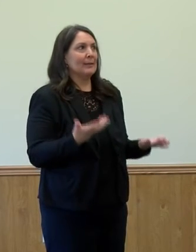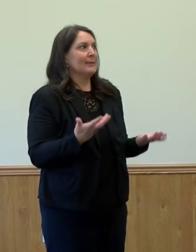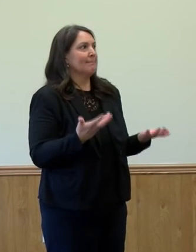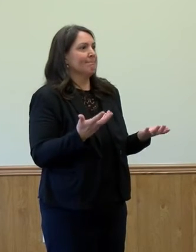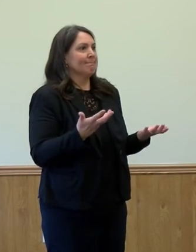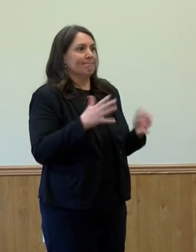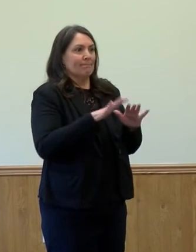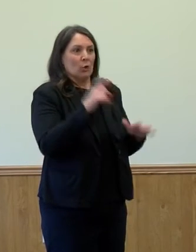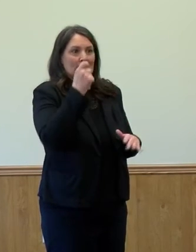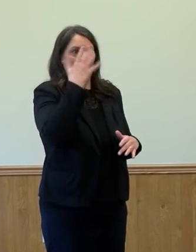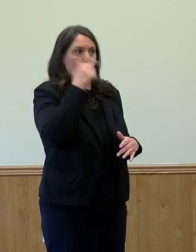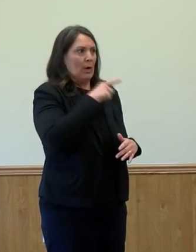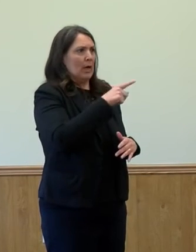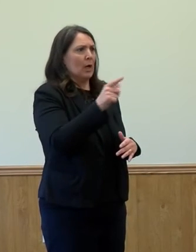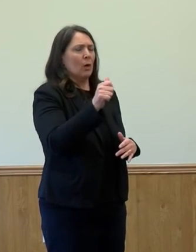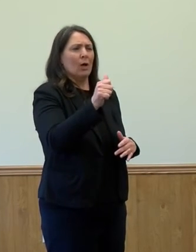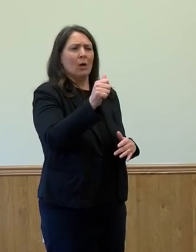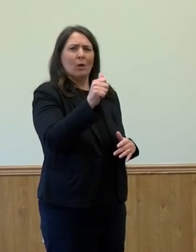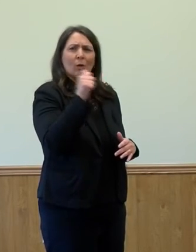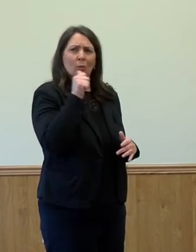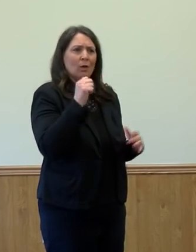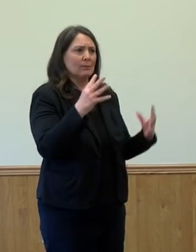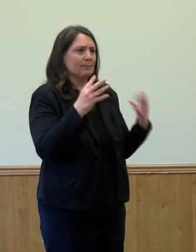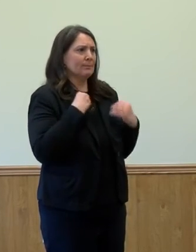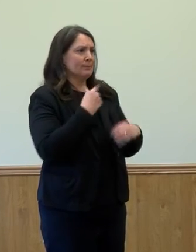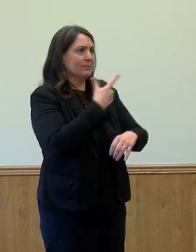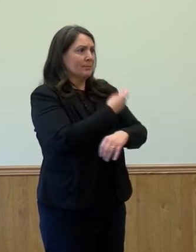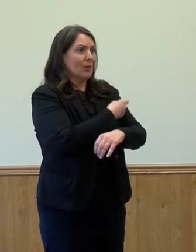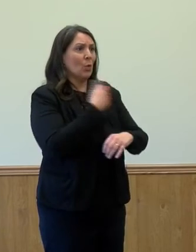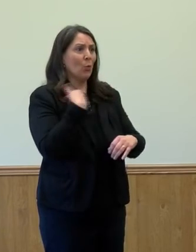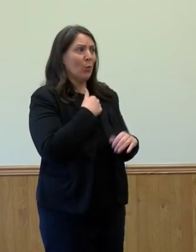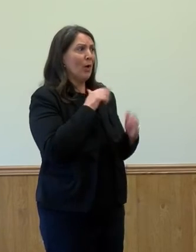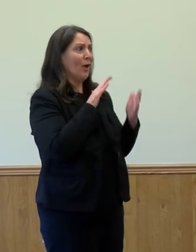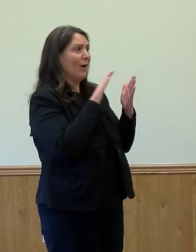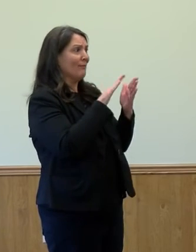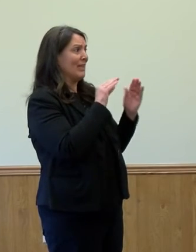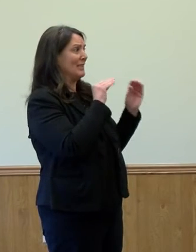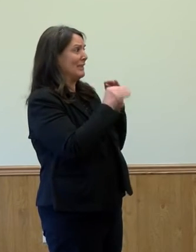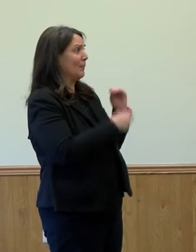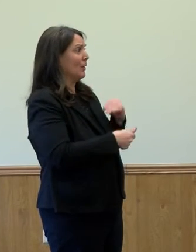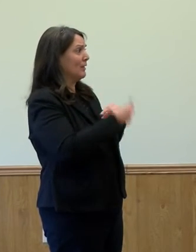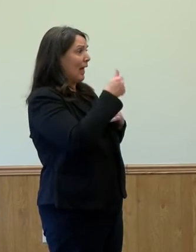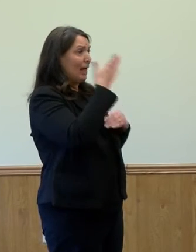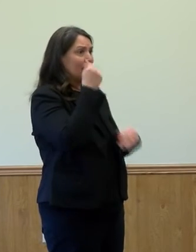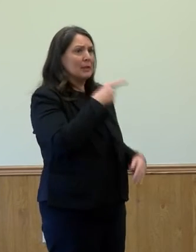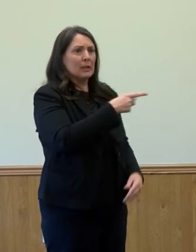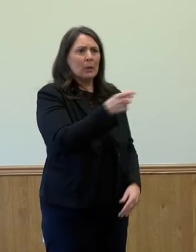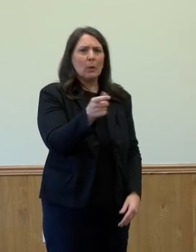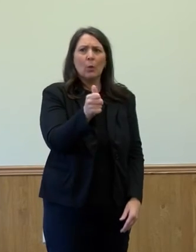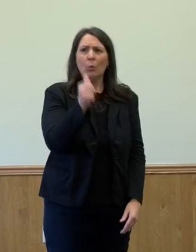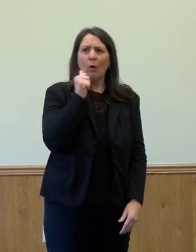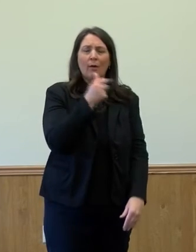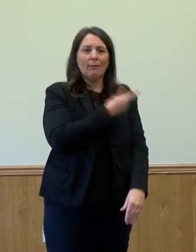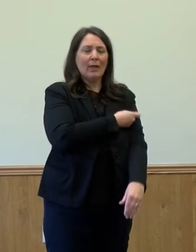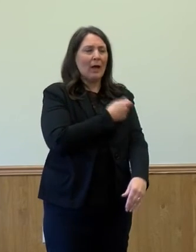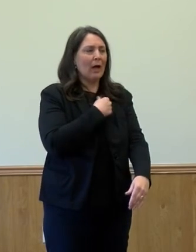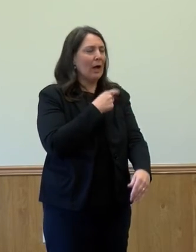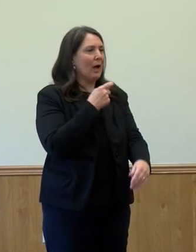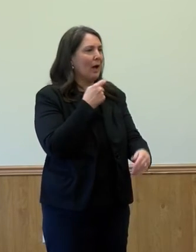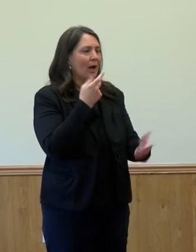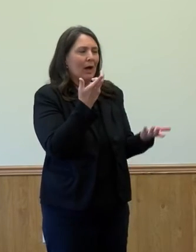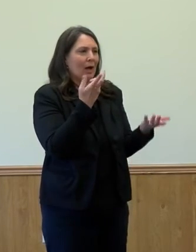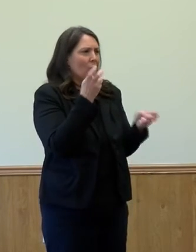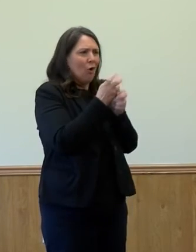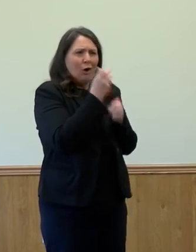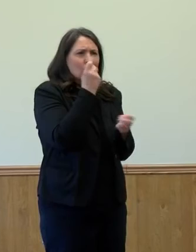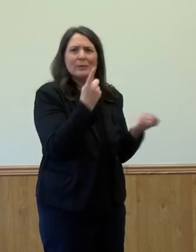still preventing people from recognizing the fact that we are in this scenario because of unvaccination. It's really hard to digest.